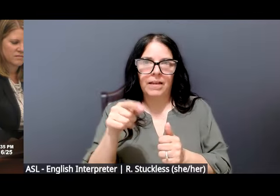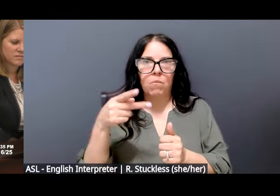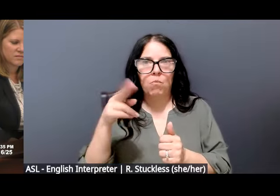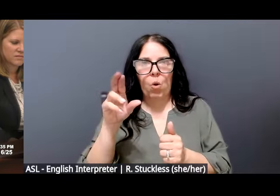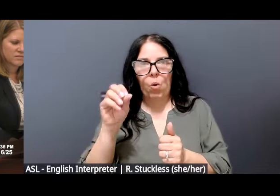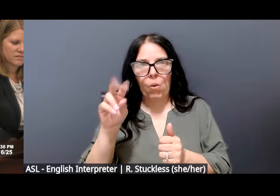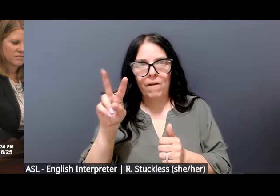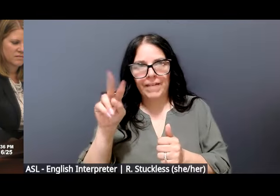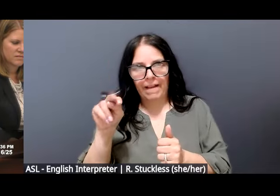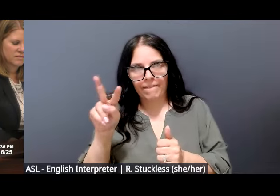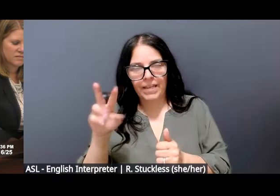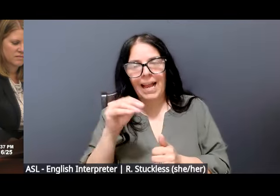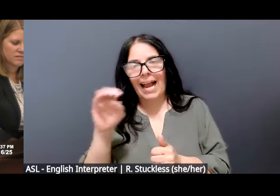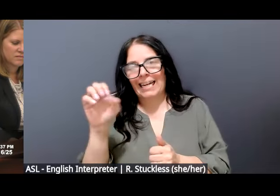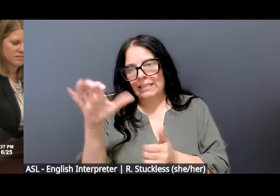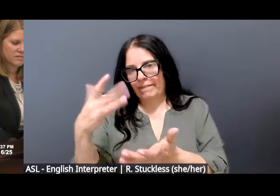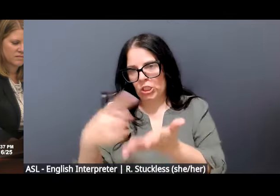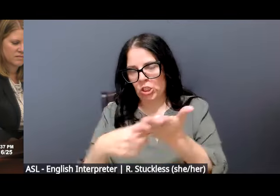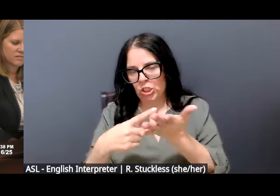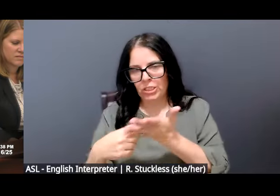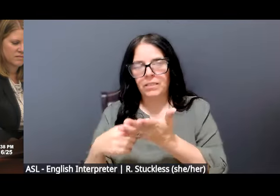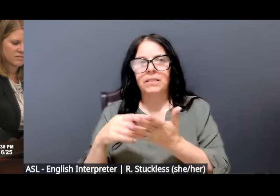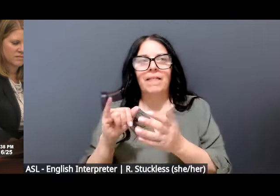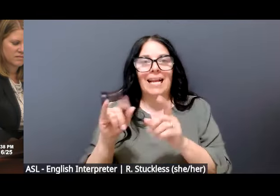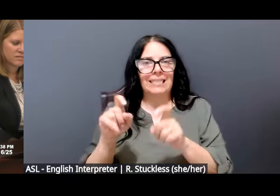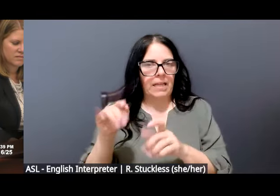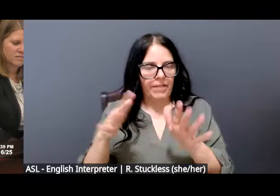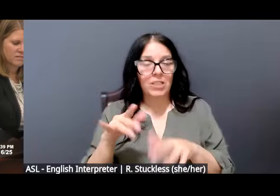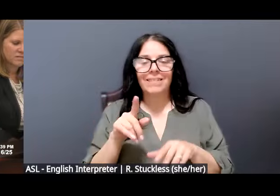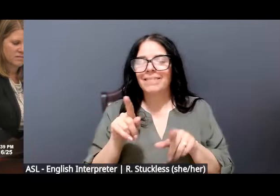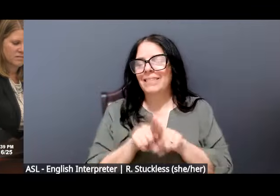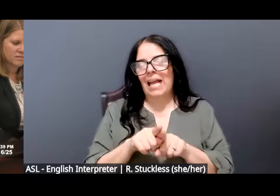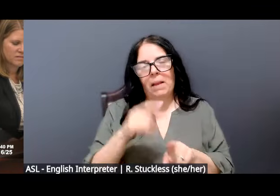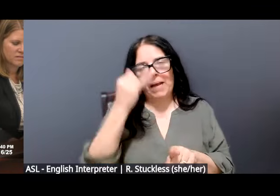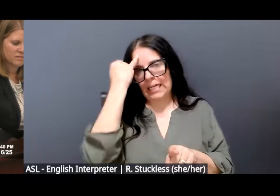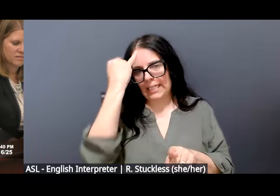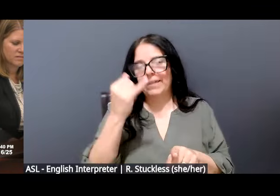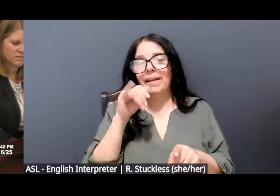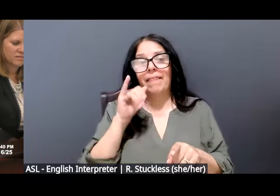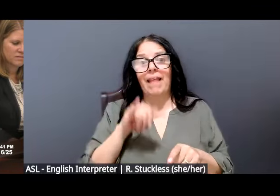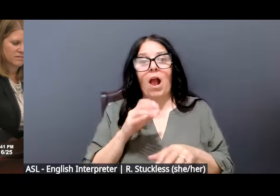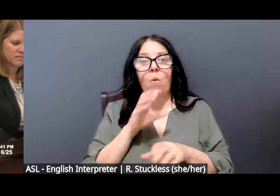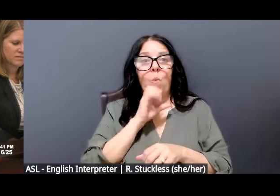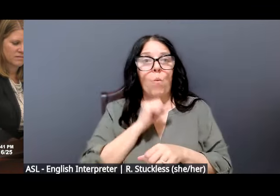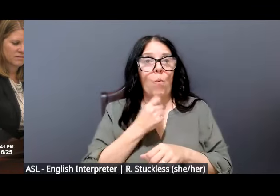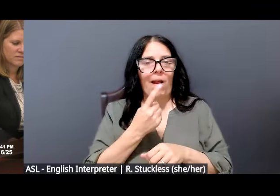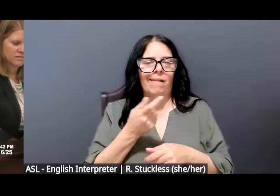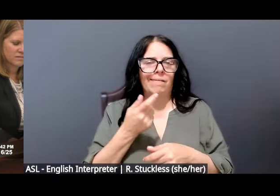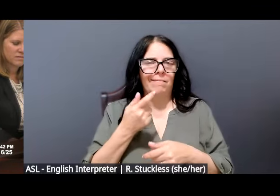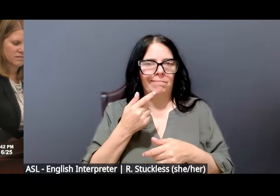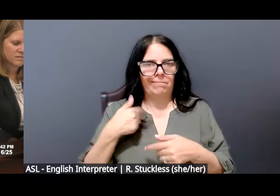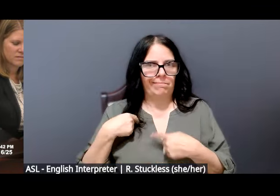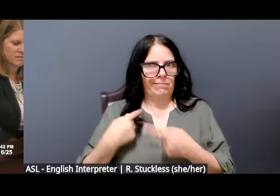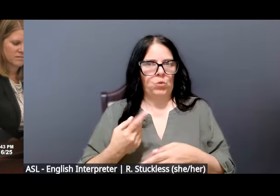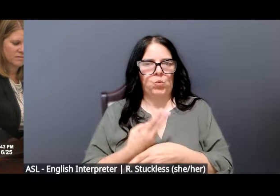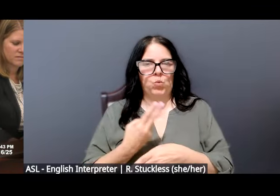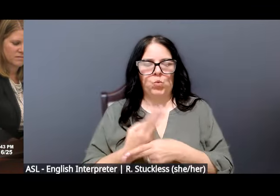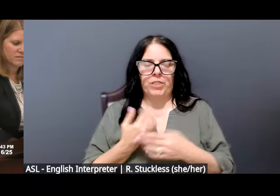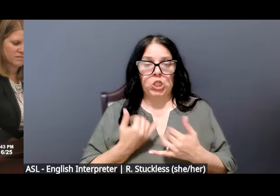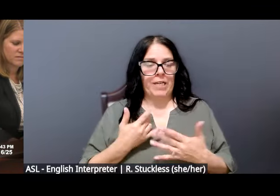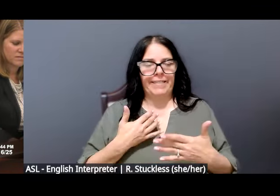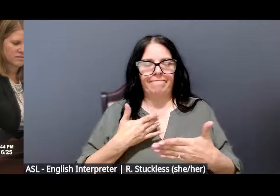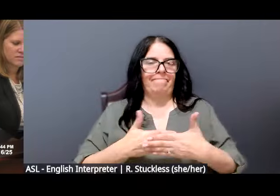Lab. The component, same situation. We're at end of life with the current. Essentially, it's